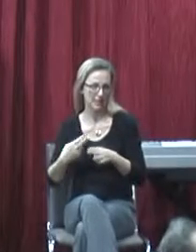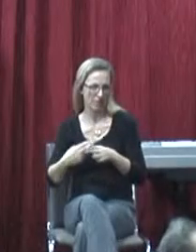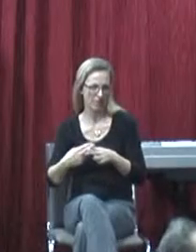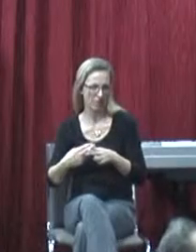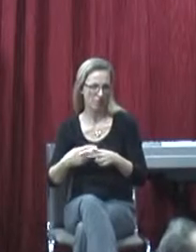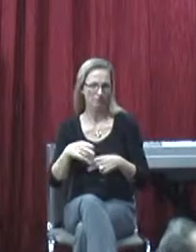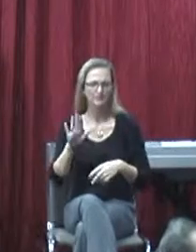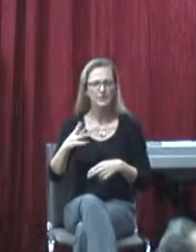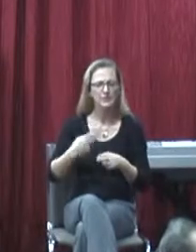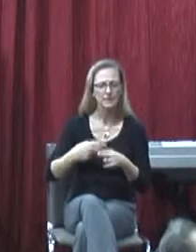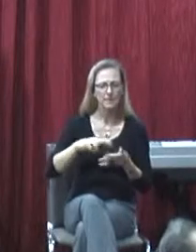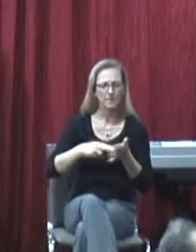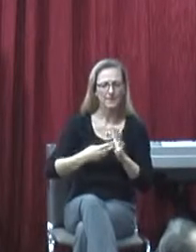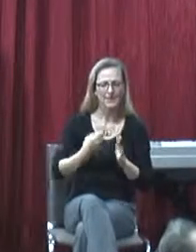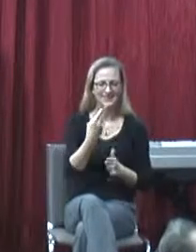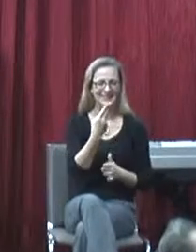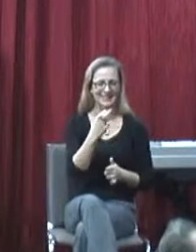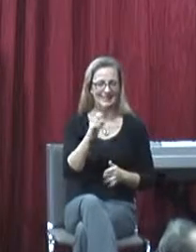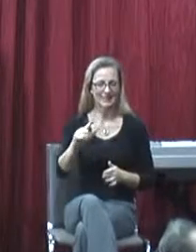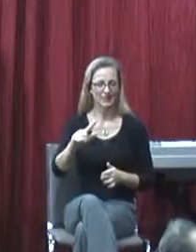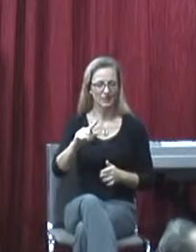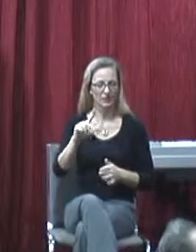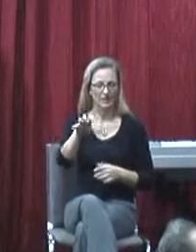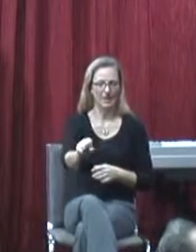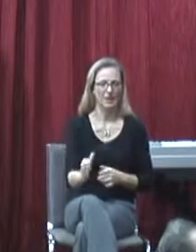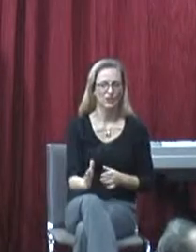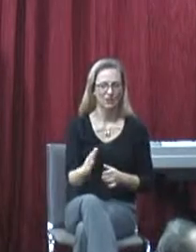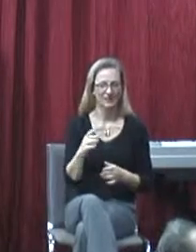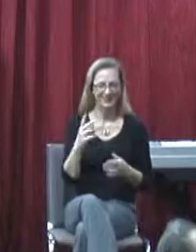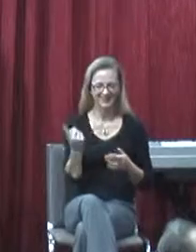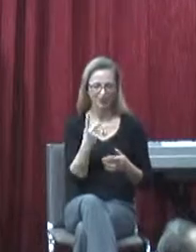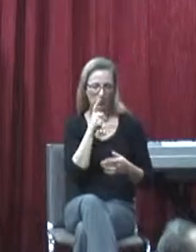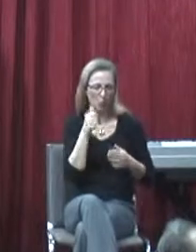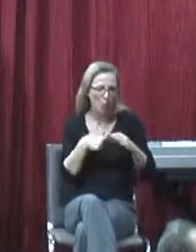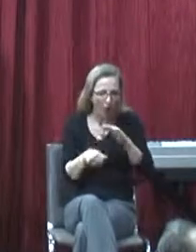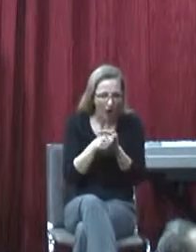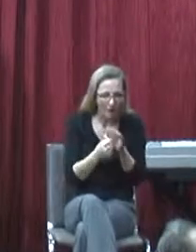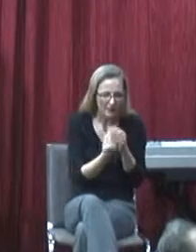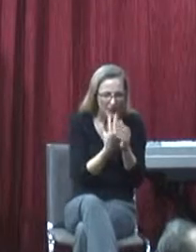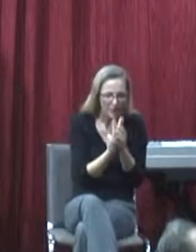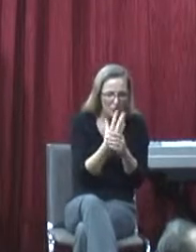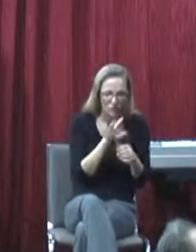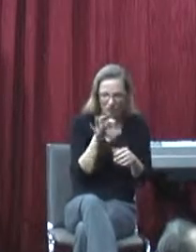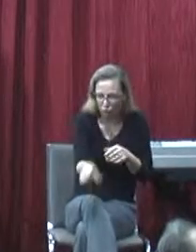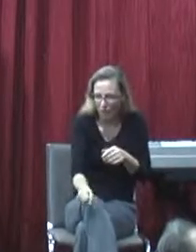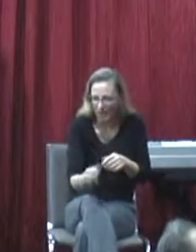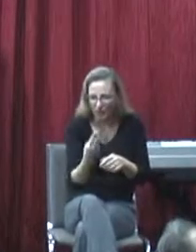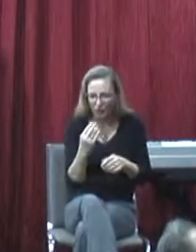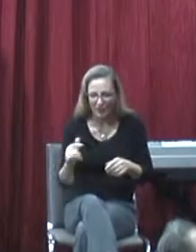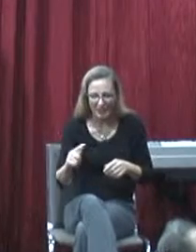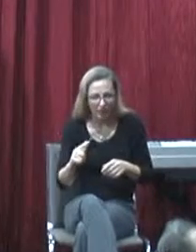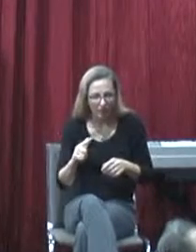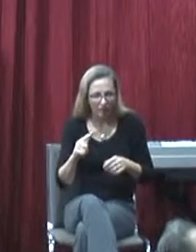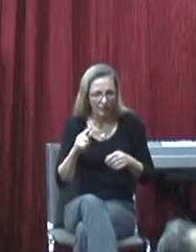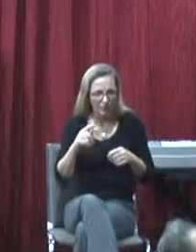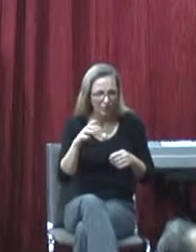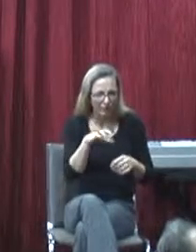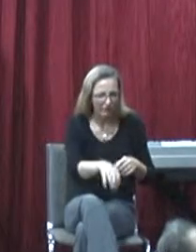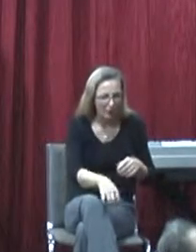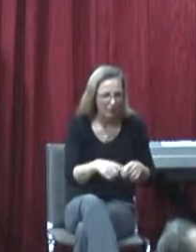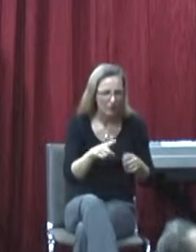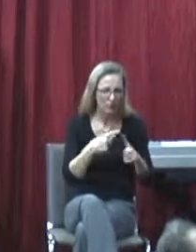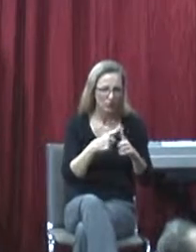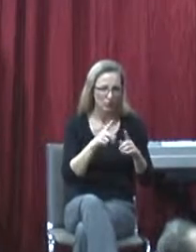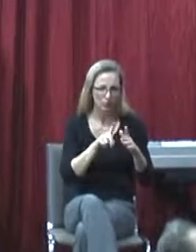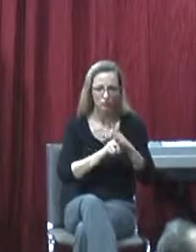means heel catcher, somebody who hides in the bushes and grabs your heel when you're walking by and to rob